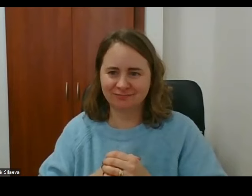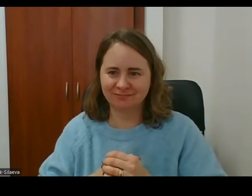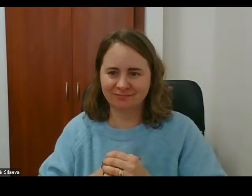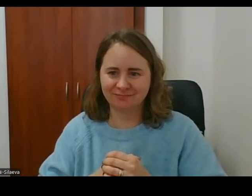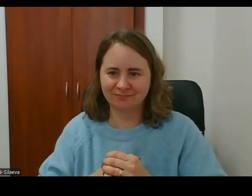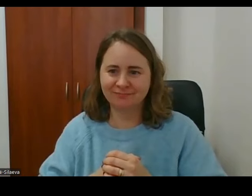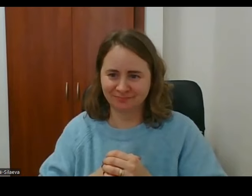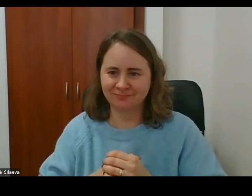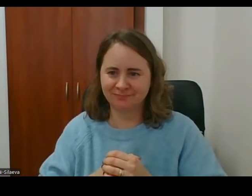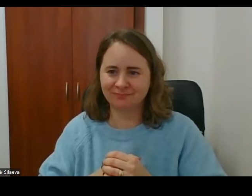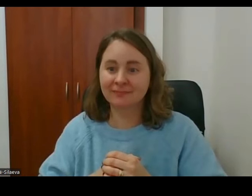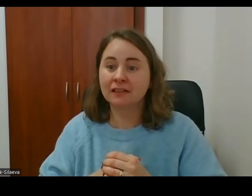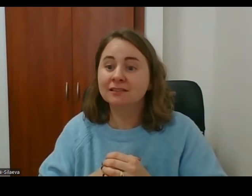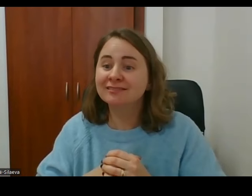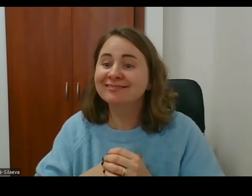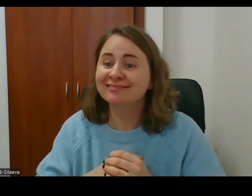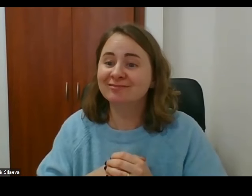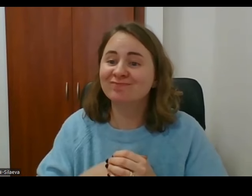Uh,